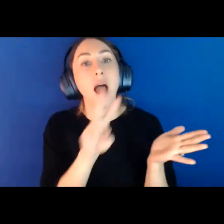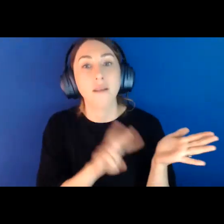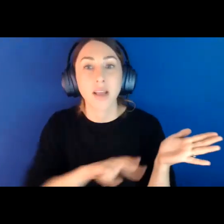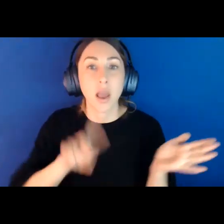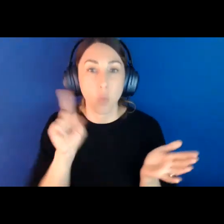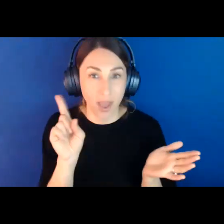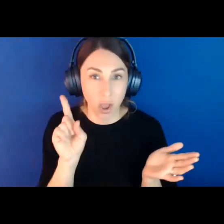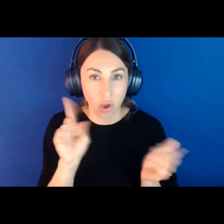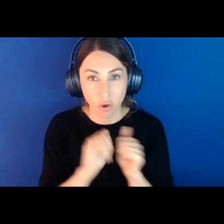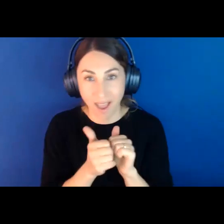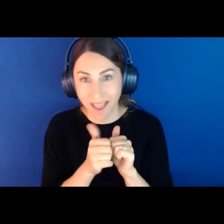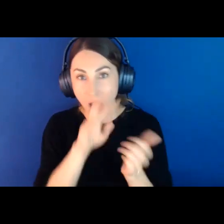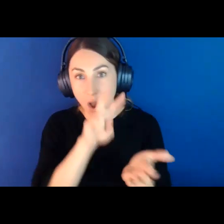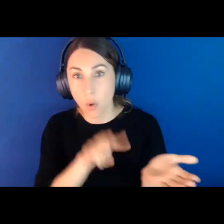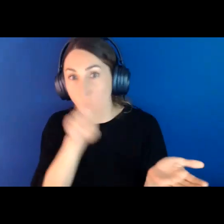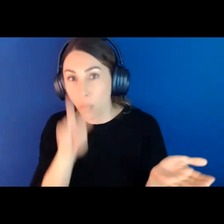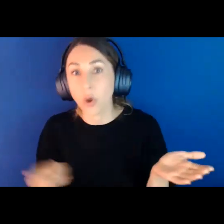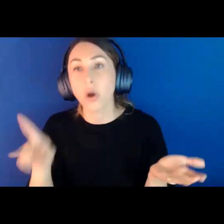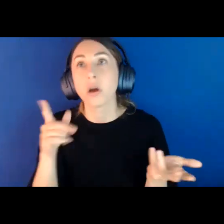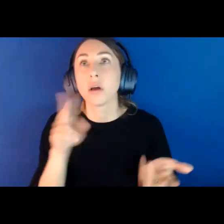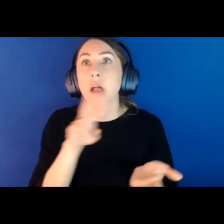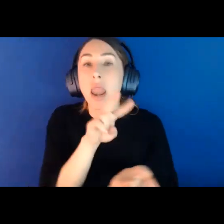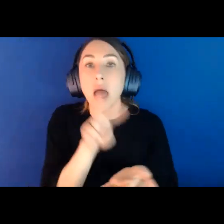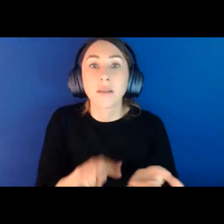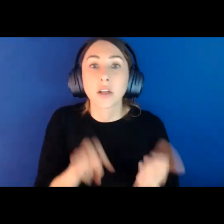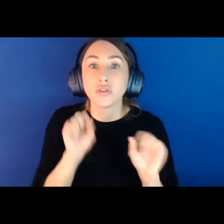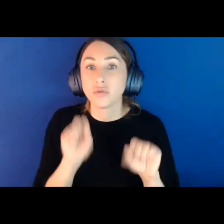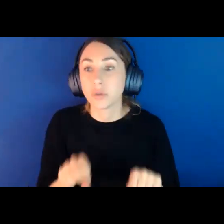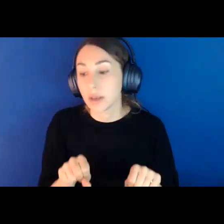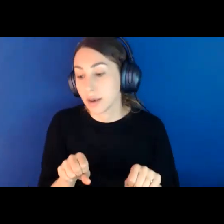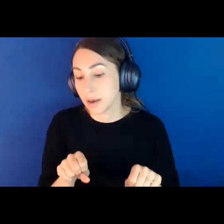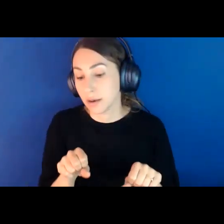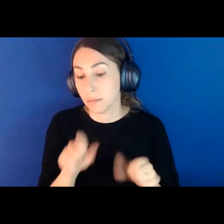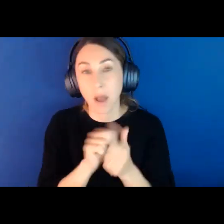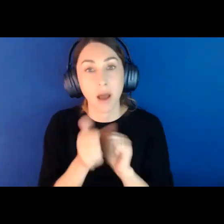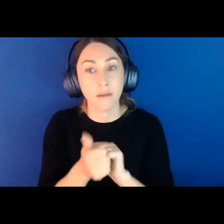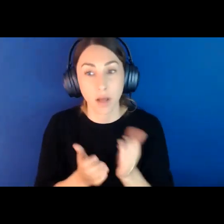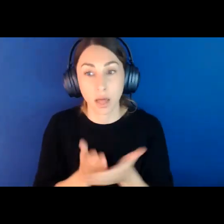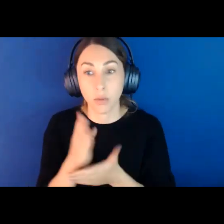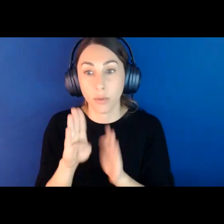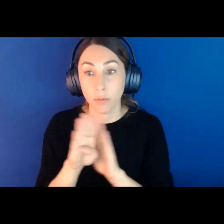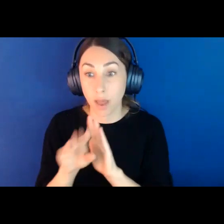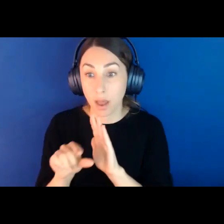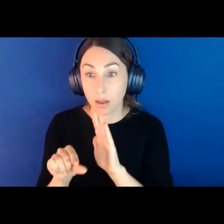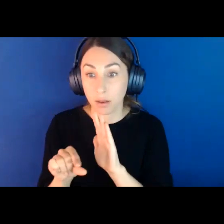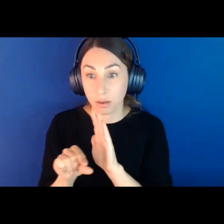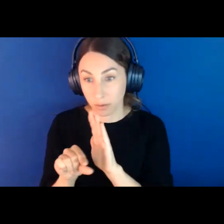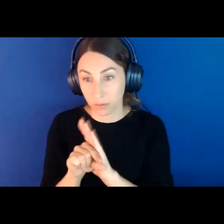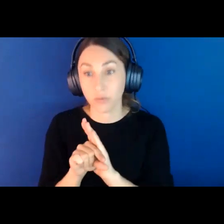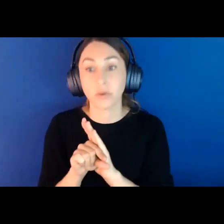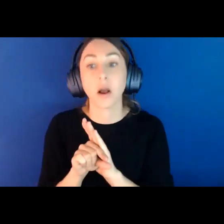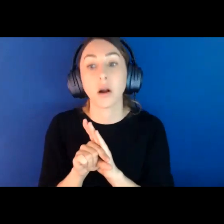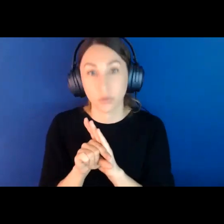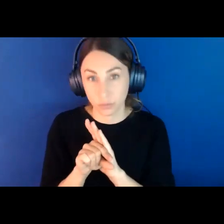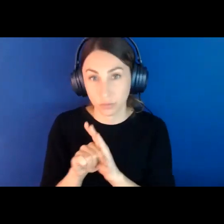So again, navigation can be modified through a background type of